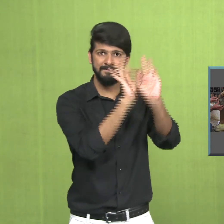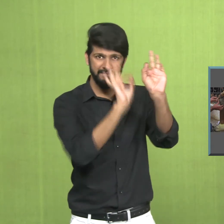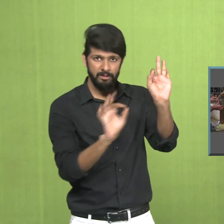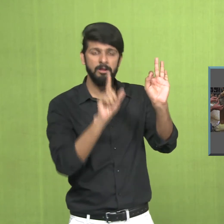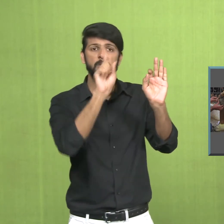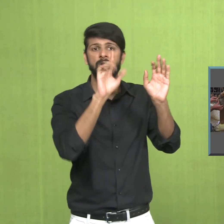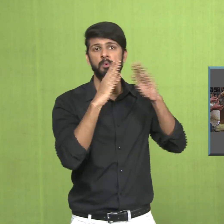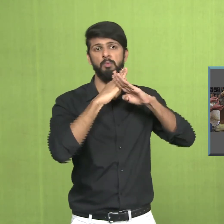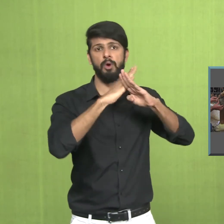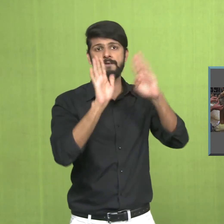would use plaster